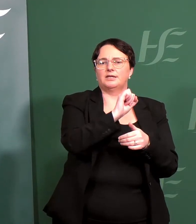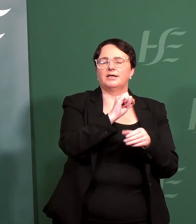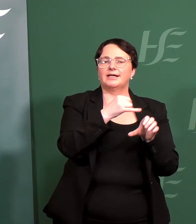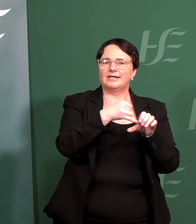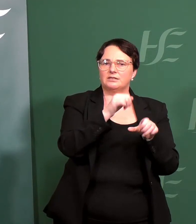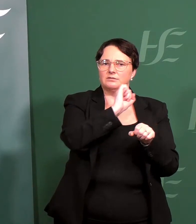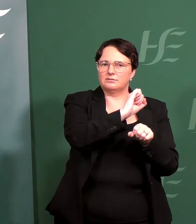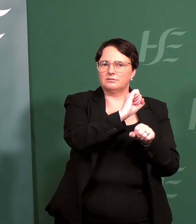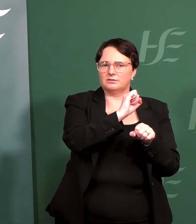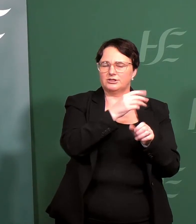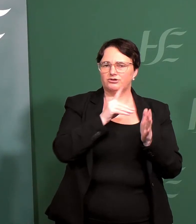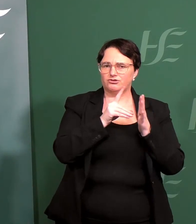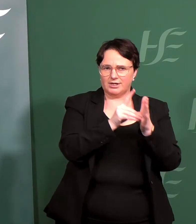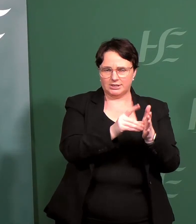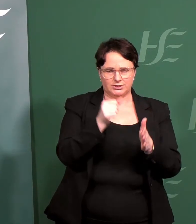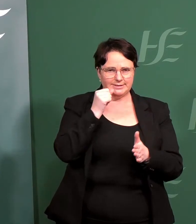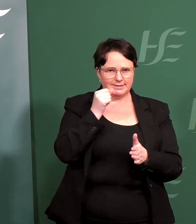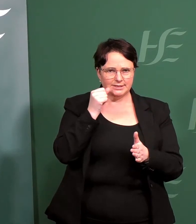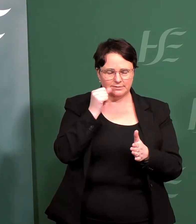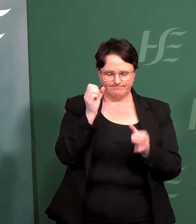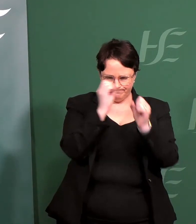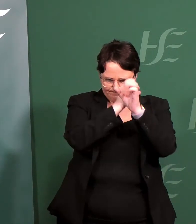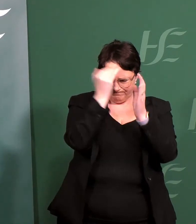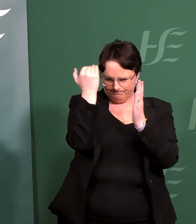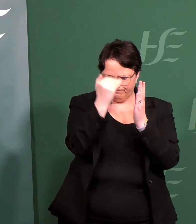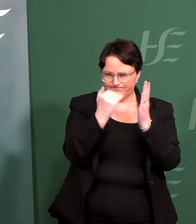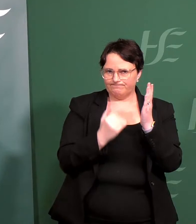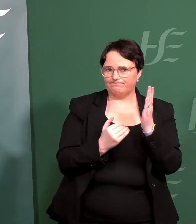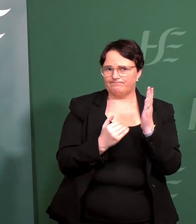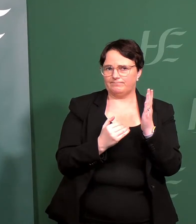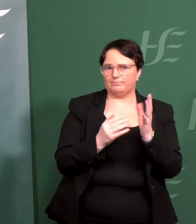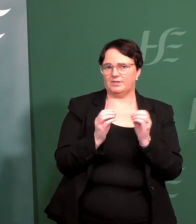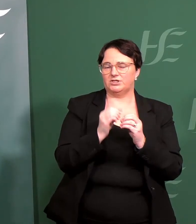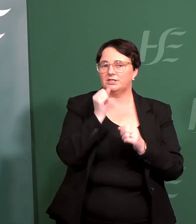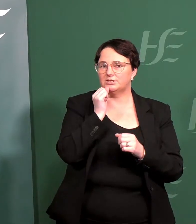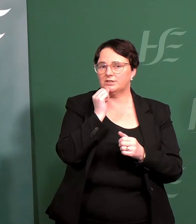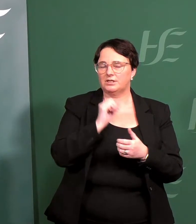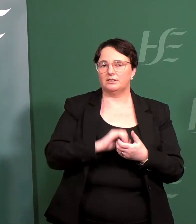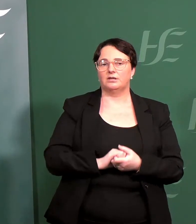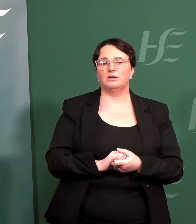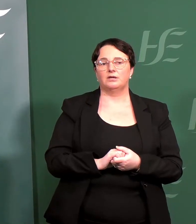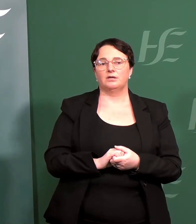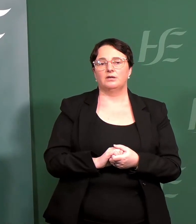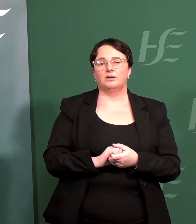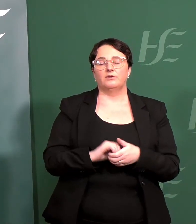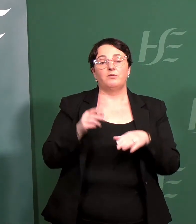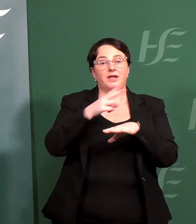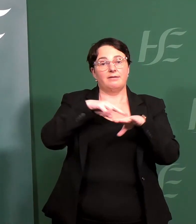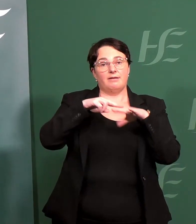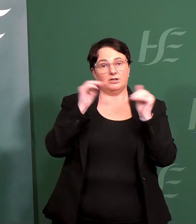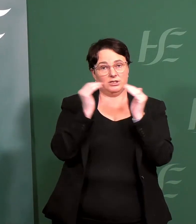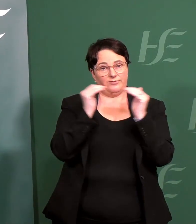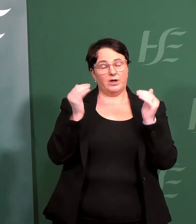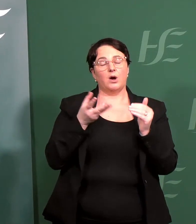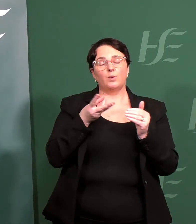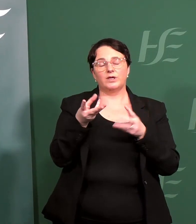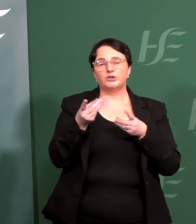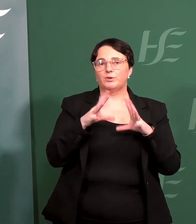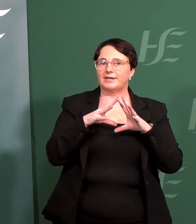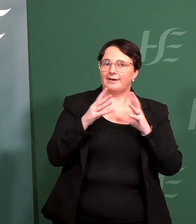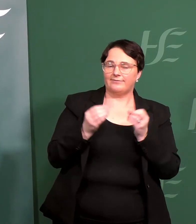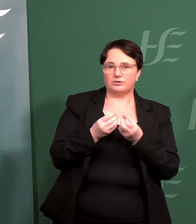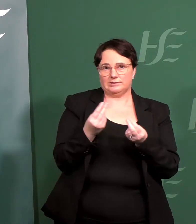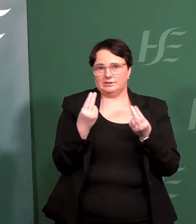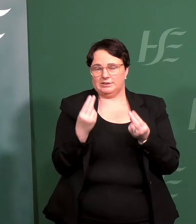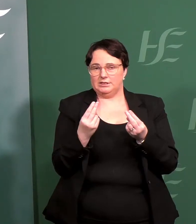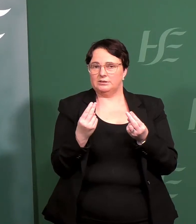out yesterday in terms of related to that. At a national level, we will do all that is necessary in